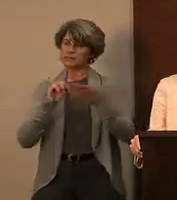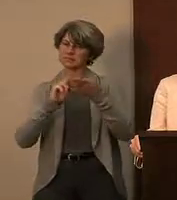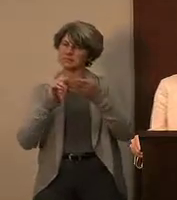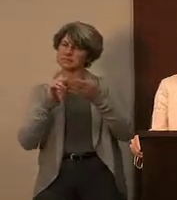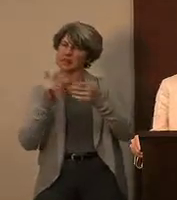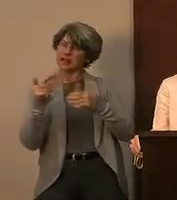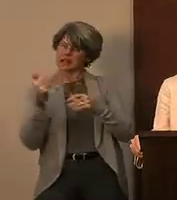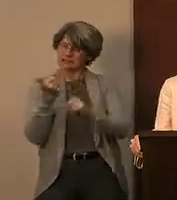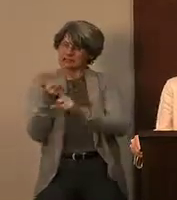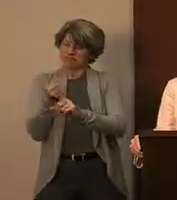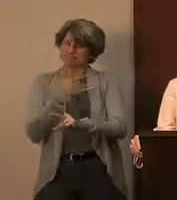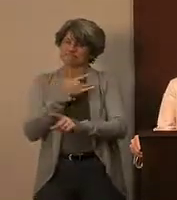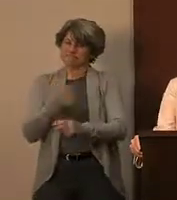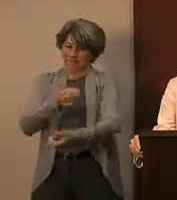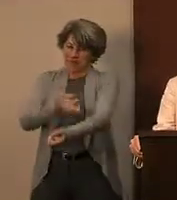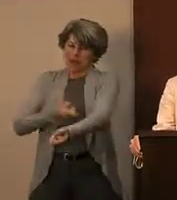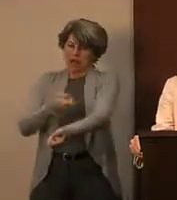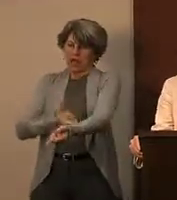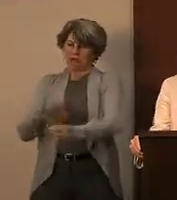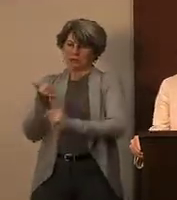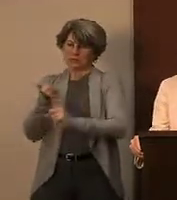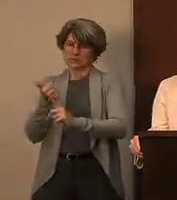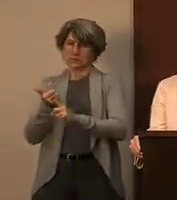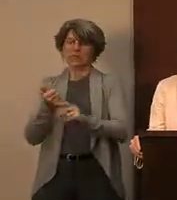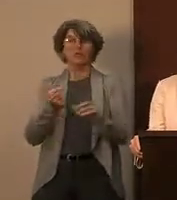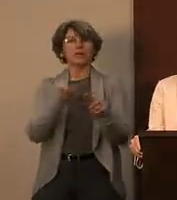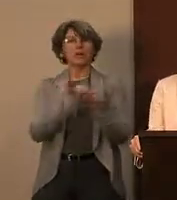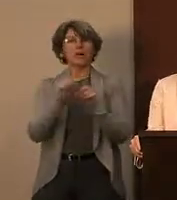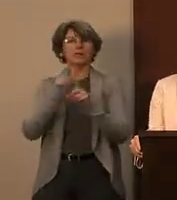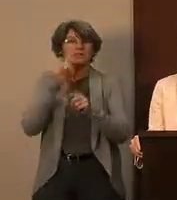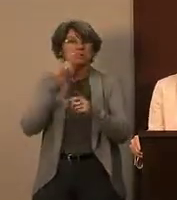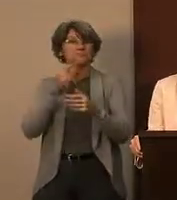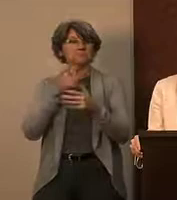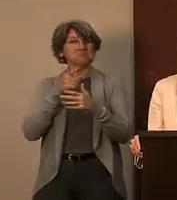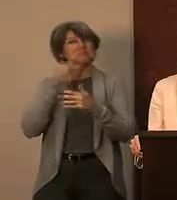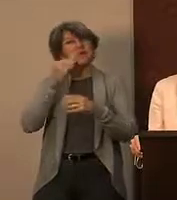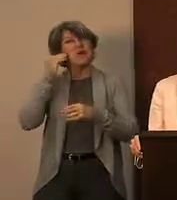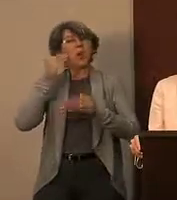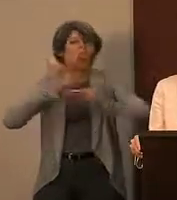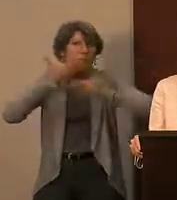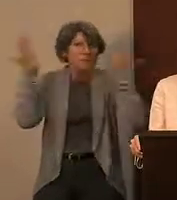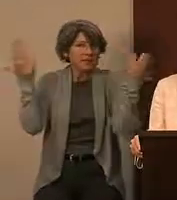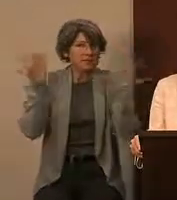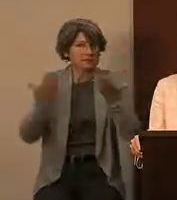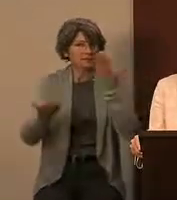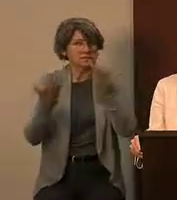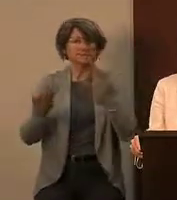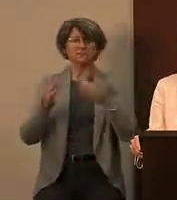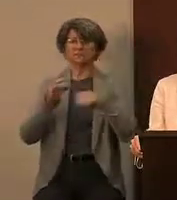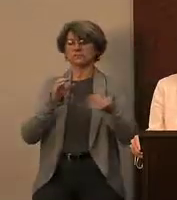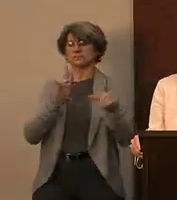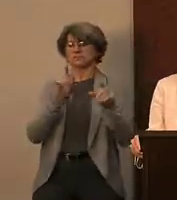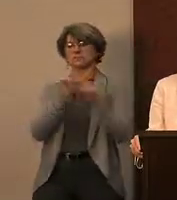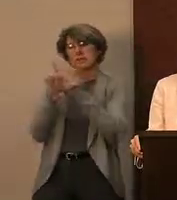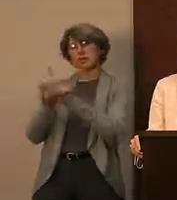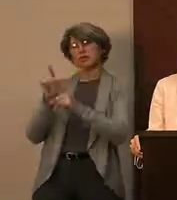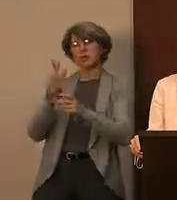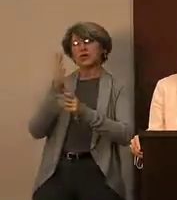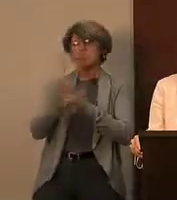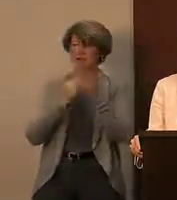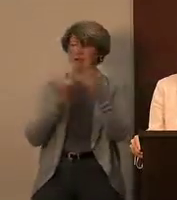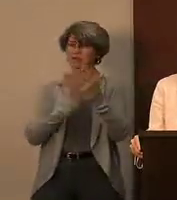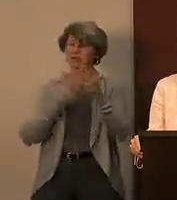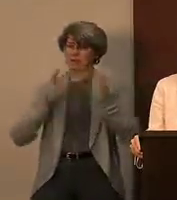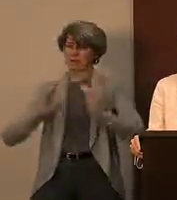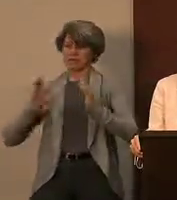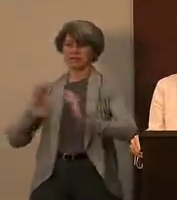Another thing may be our populations are homeless. And then a fifth category is we do have some of our clients